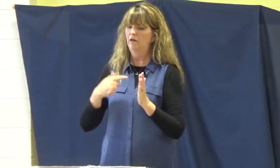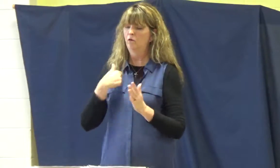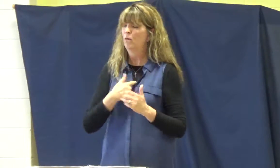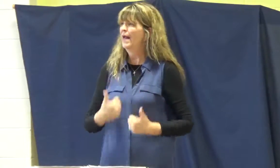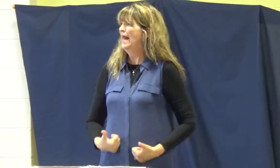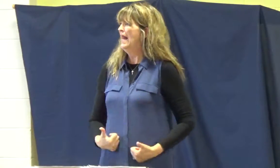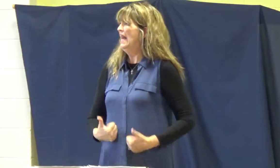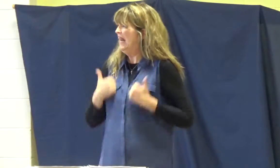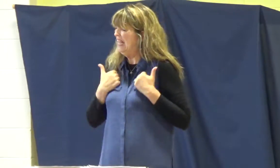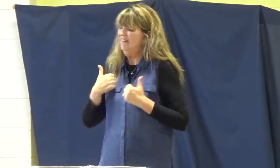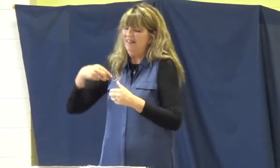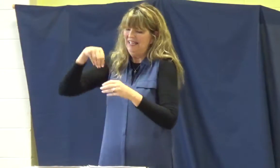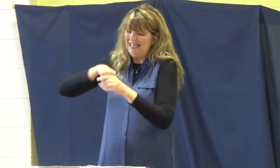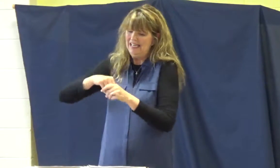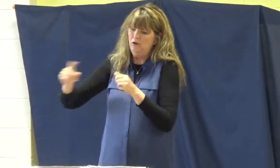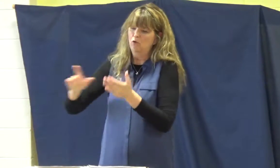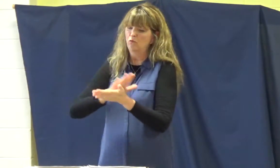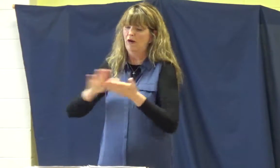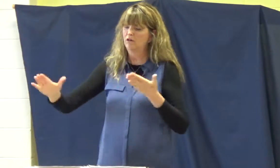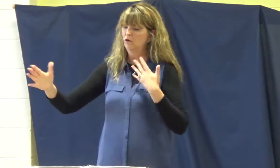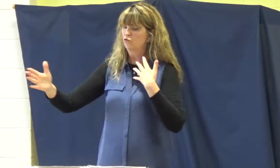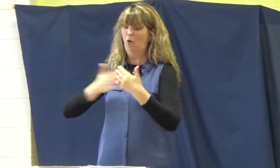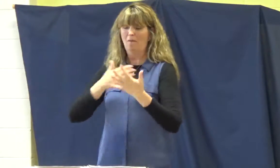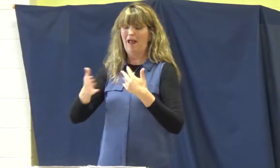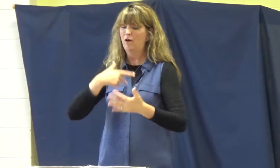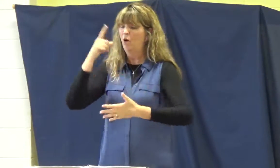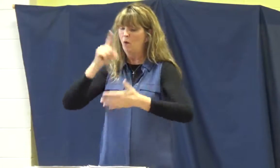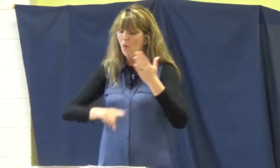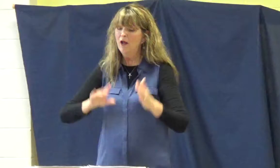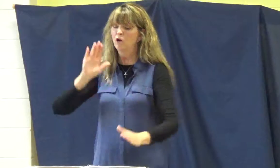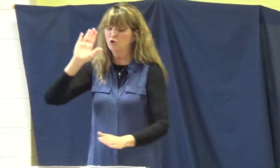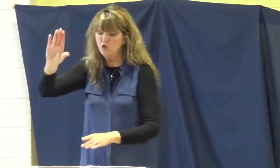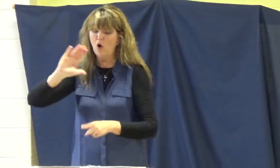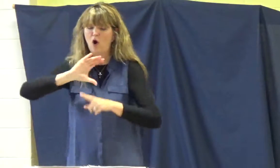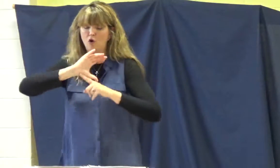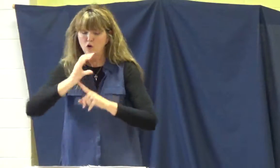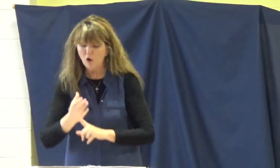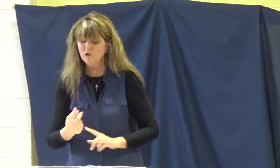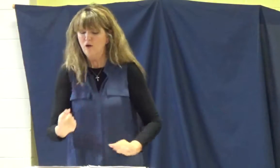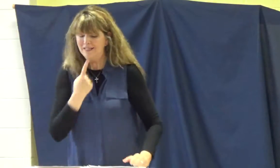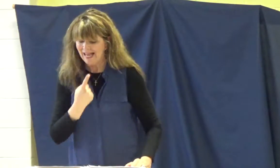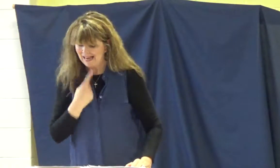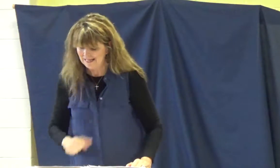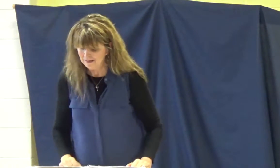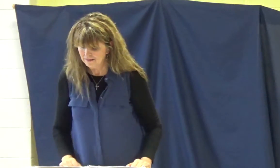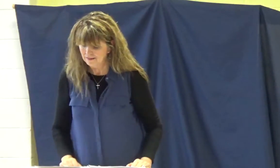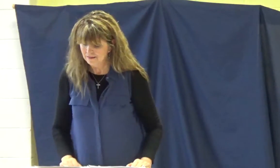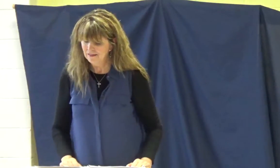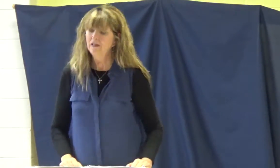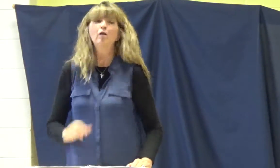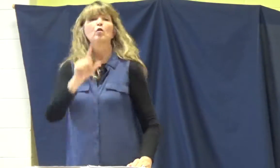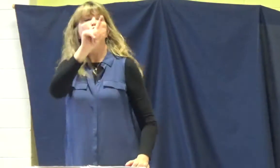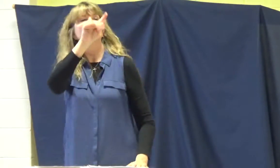To be a Christian means we live in righteousness, and no matter what the culture